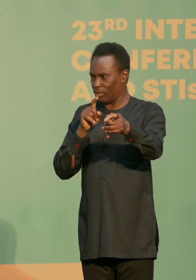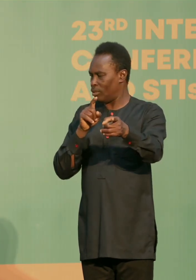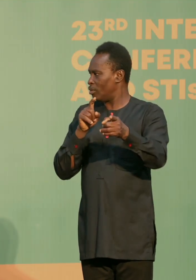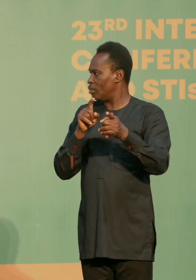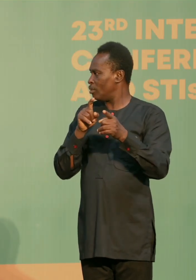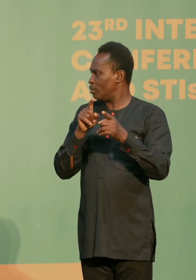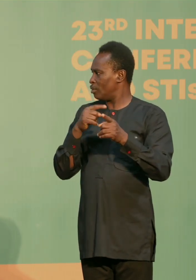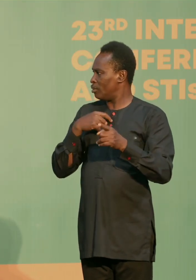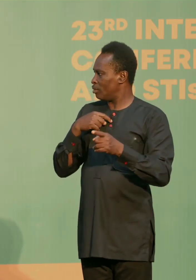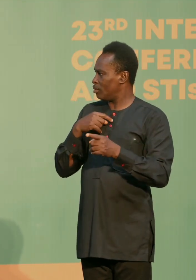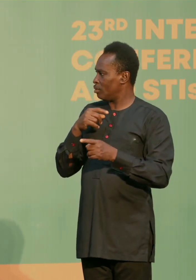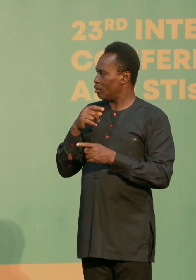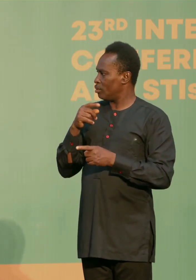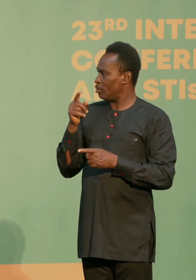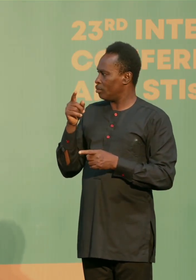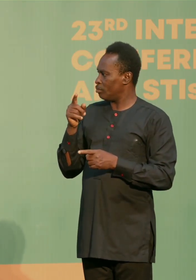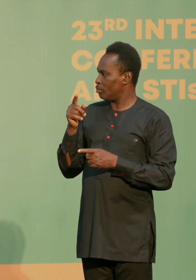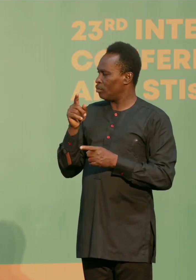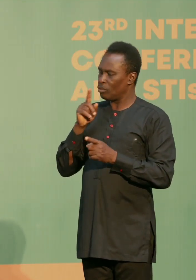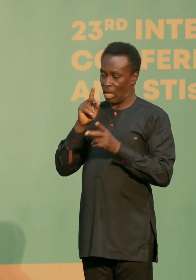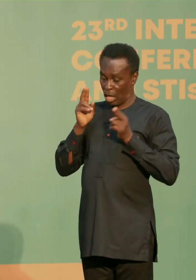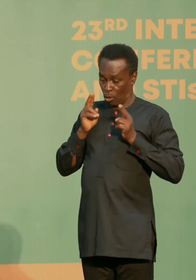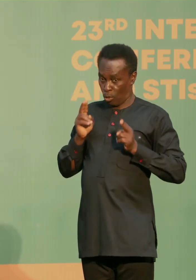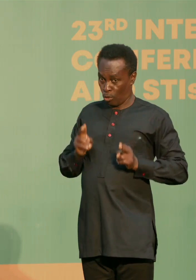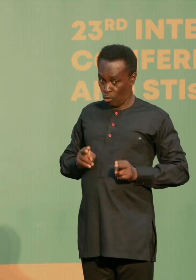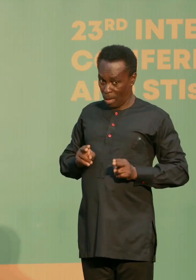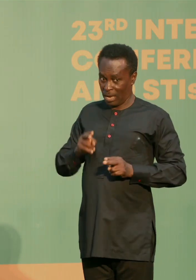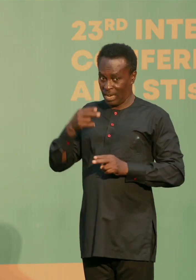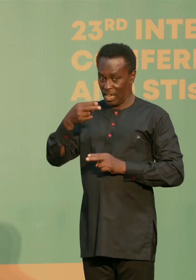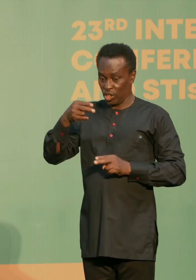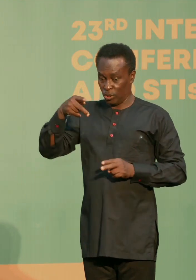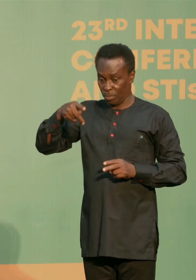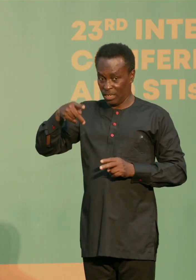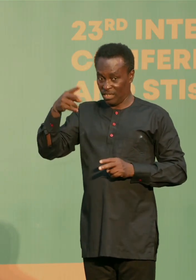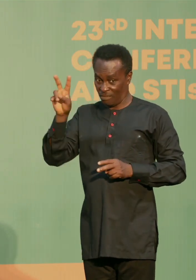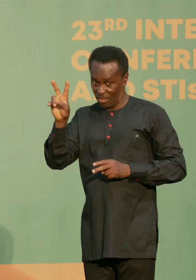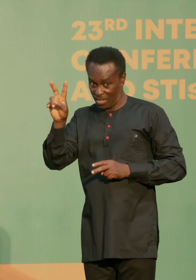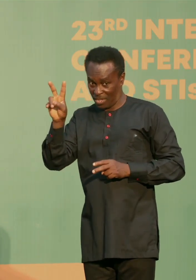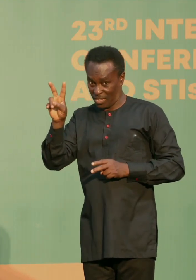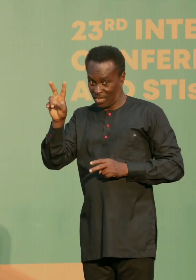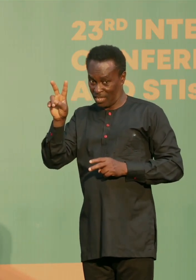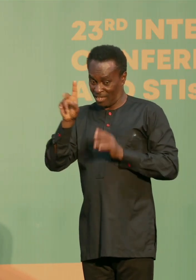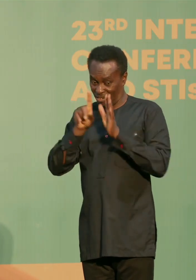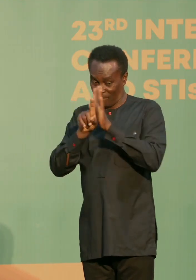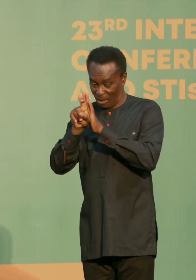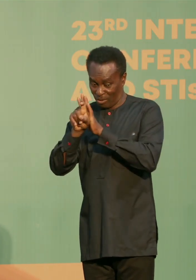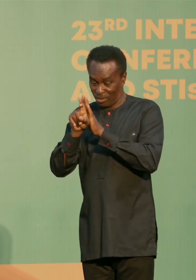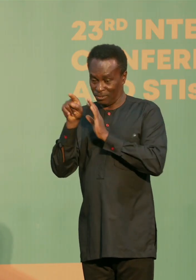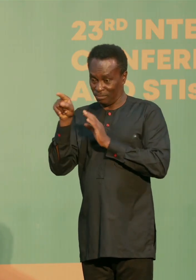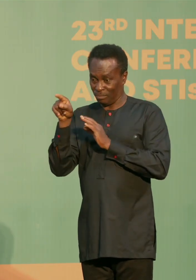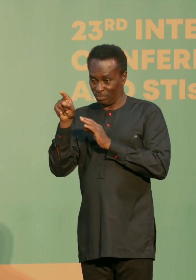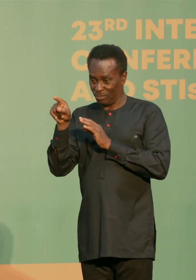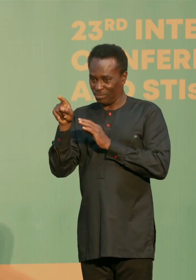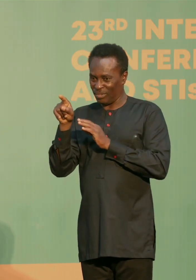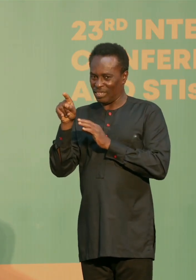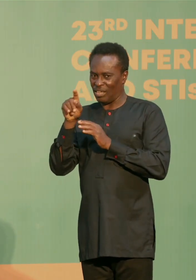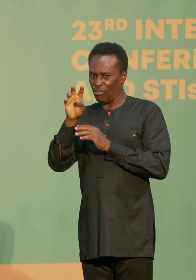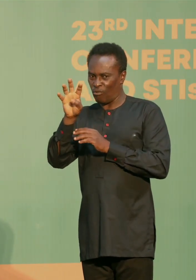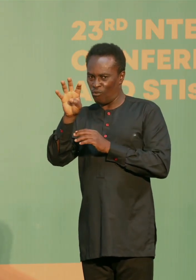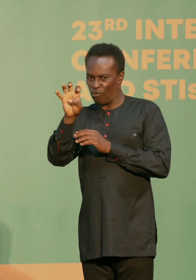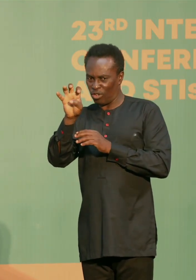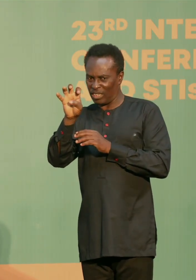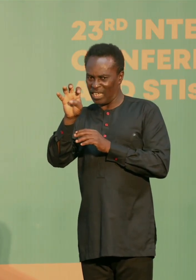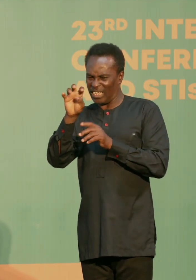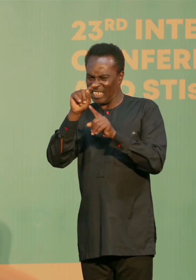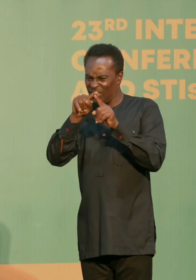here, which I didn't go into, the human papillomavirus, in terms of female genital tract, there are almost 40